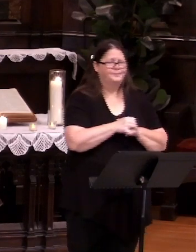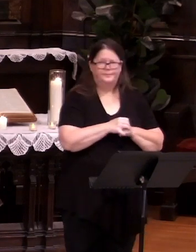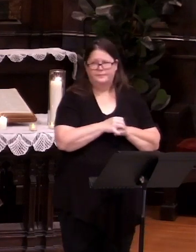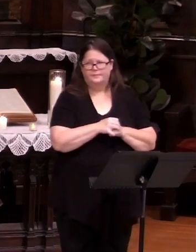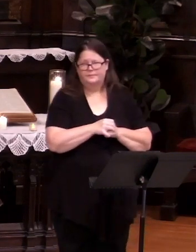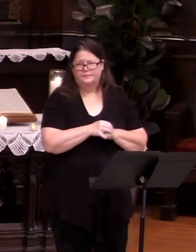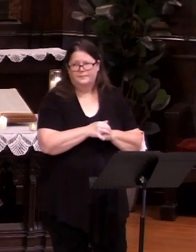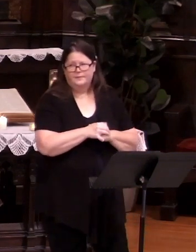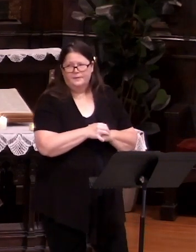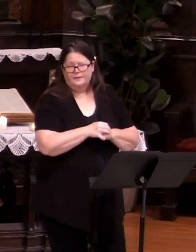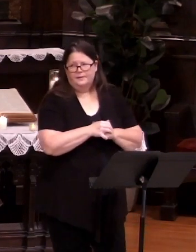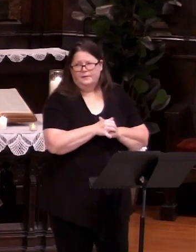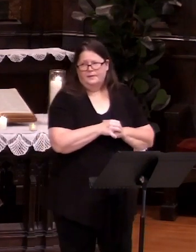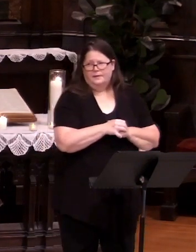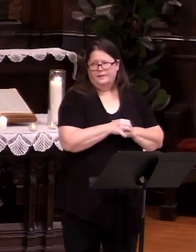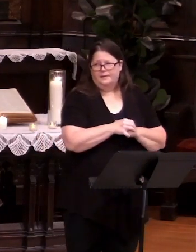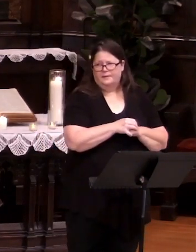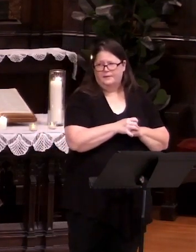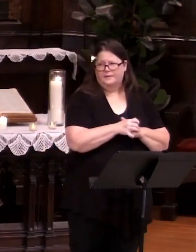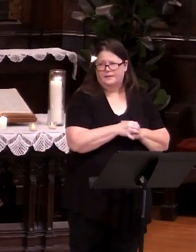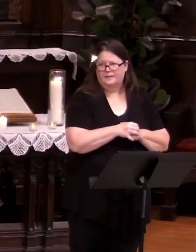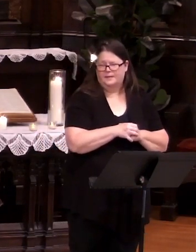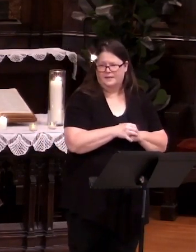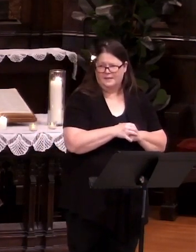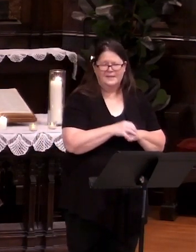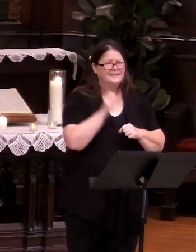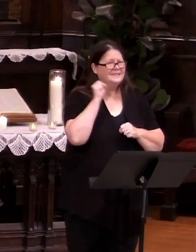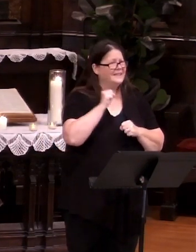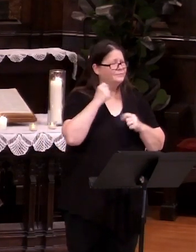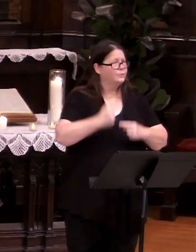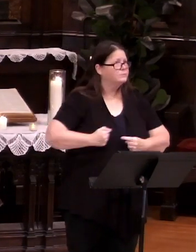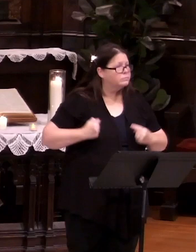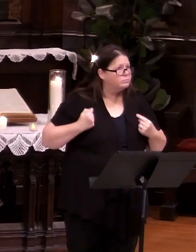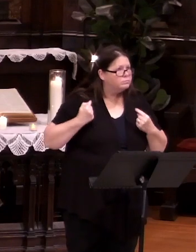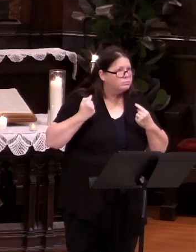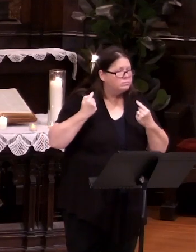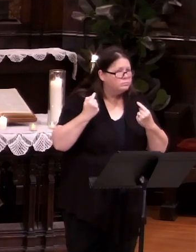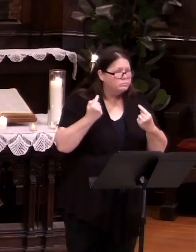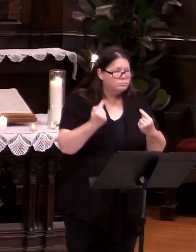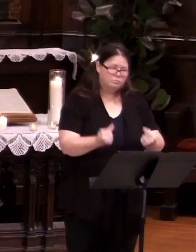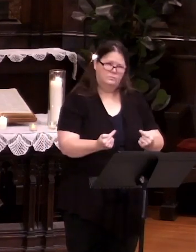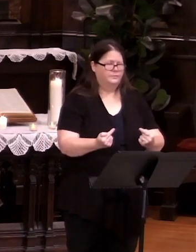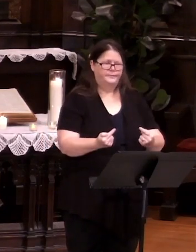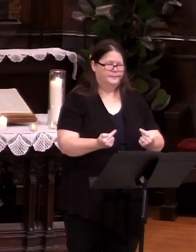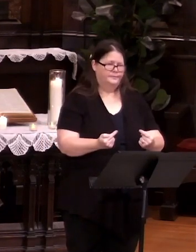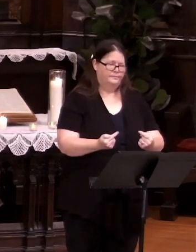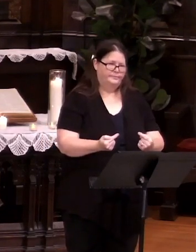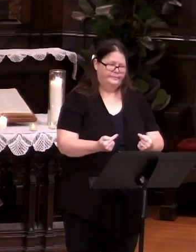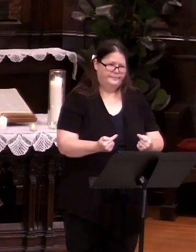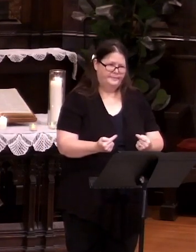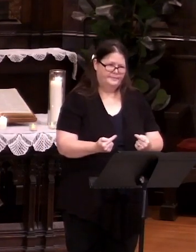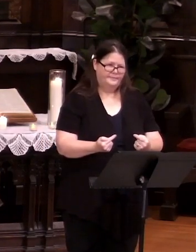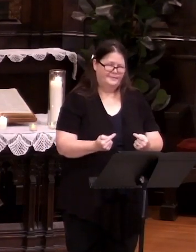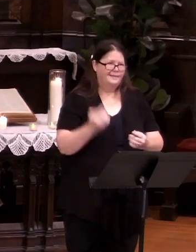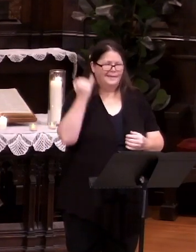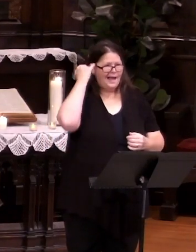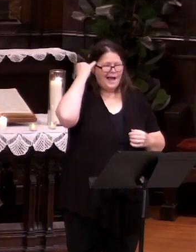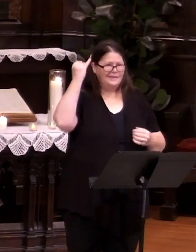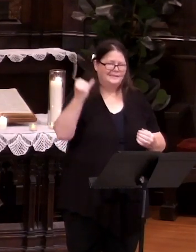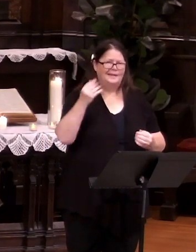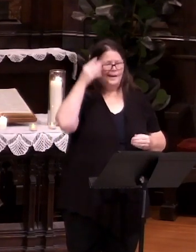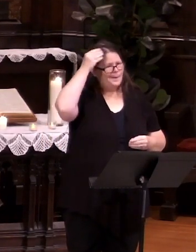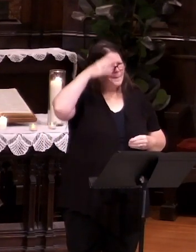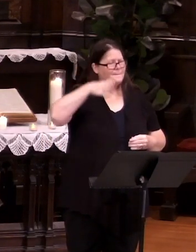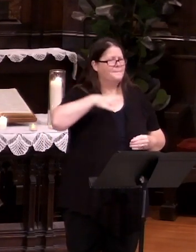So yes, for millennia, we have bought into and brought forward this idea that